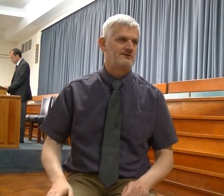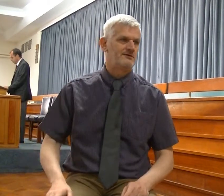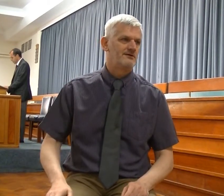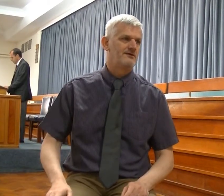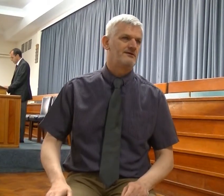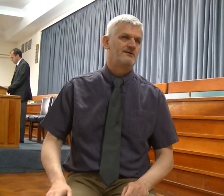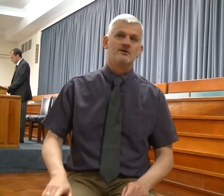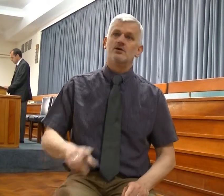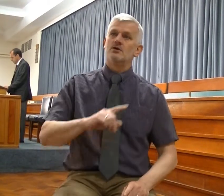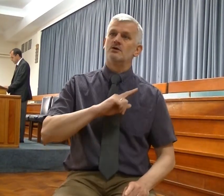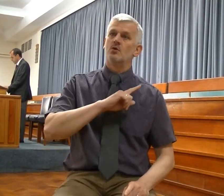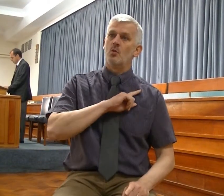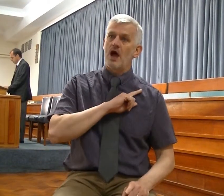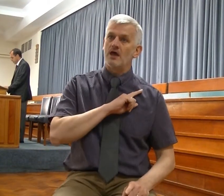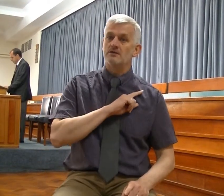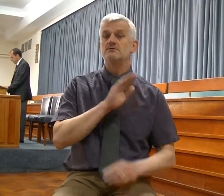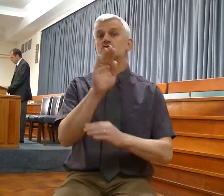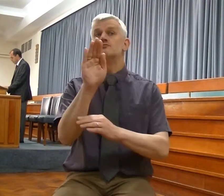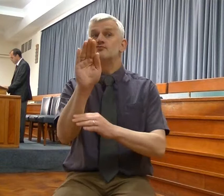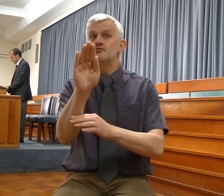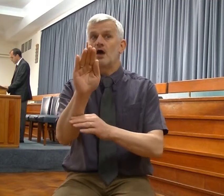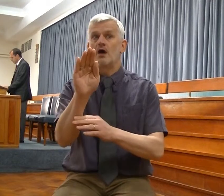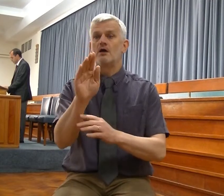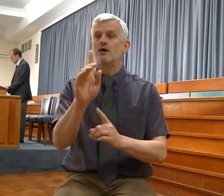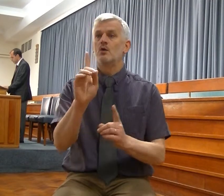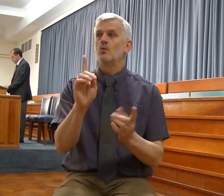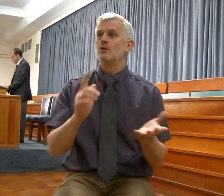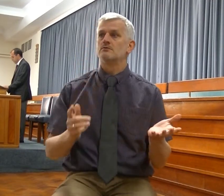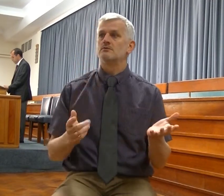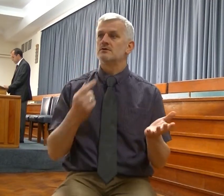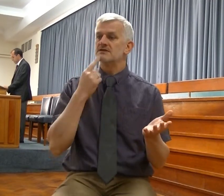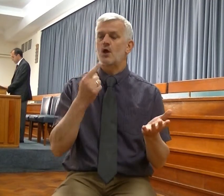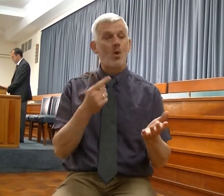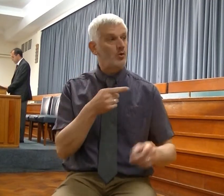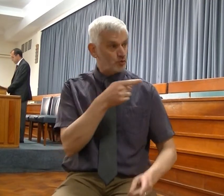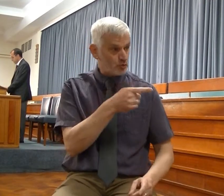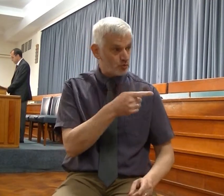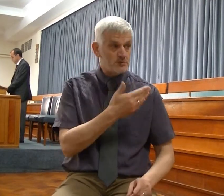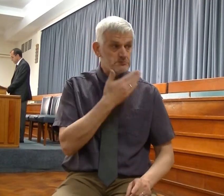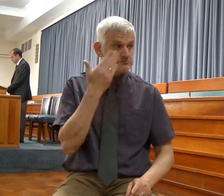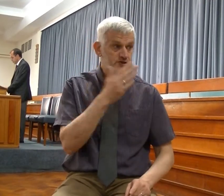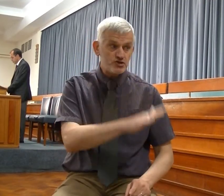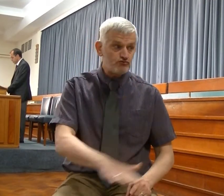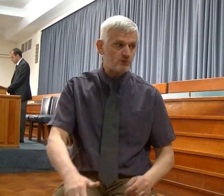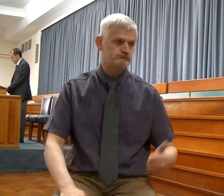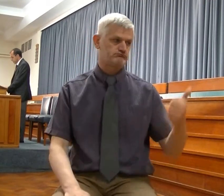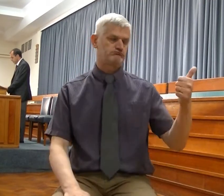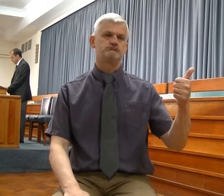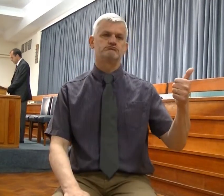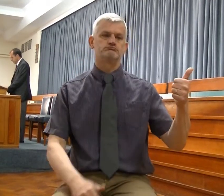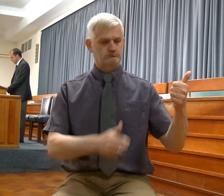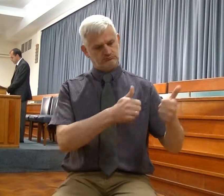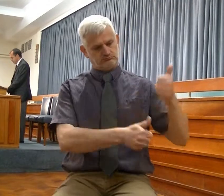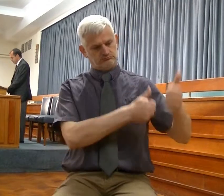behold, the days are coming in the which they shall say, Blessed are the barren, and the wombs that never